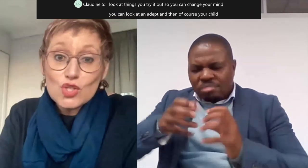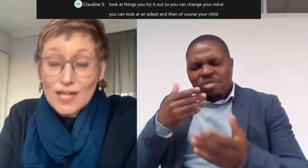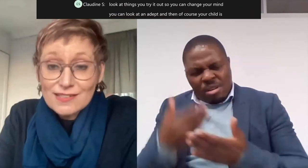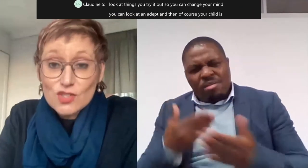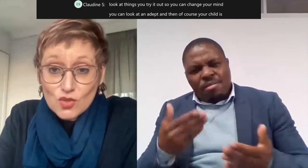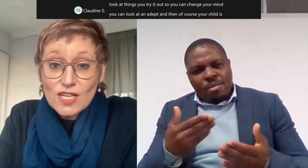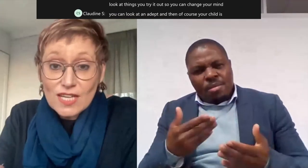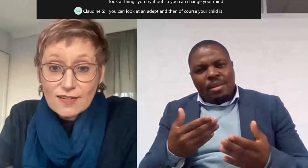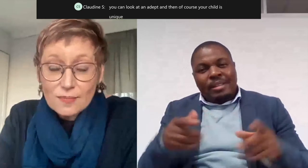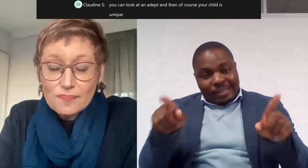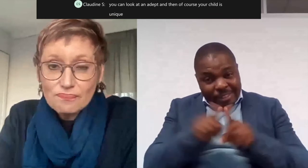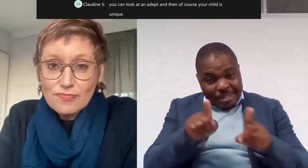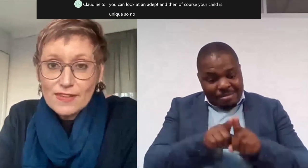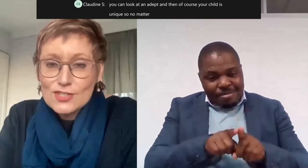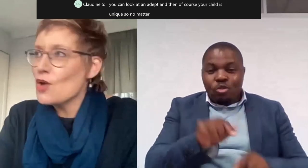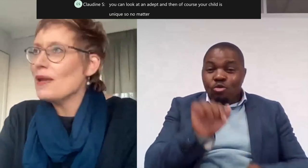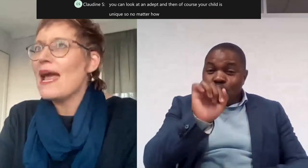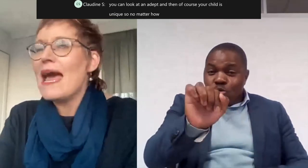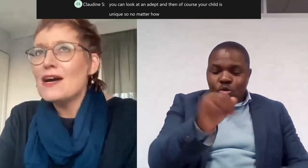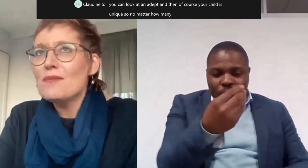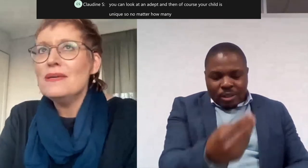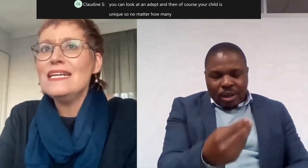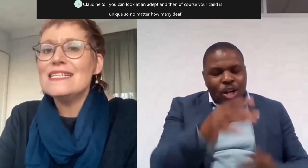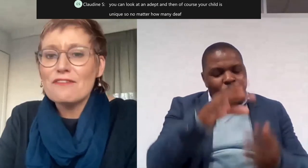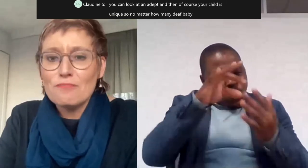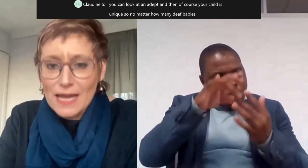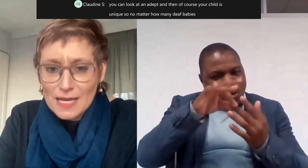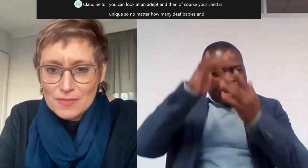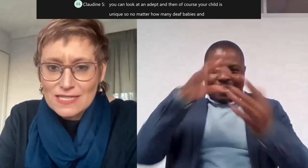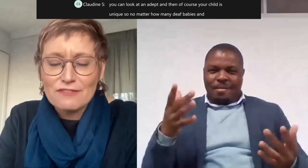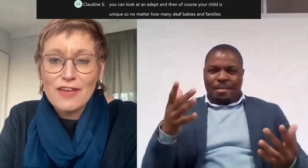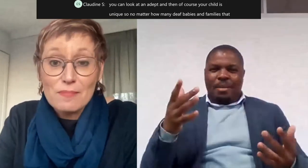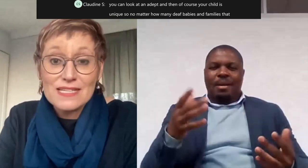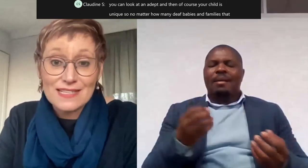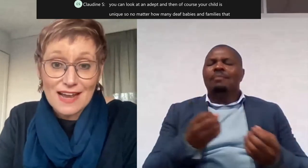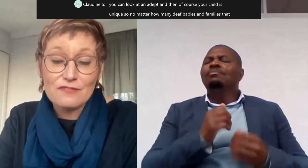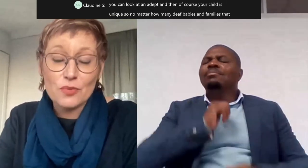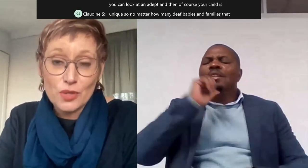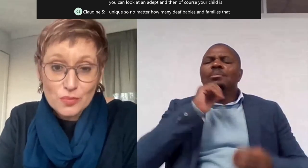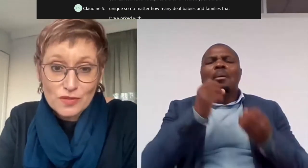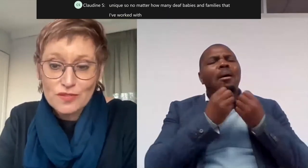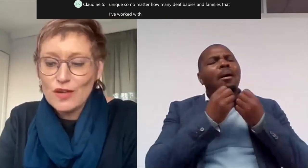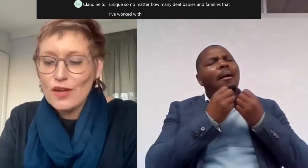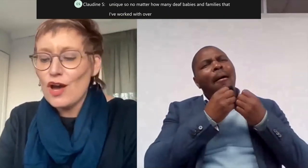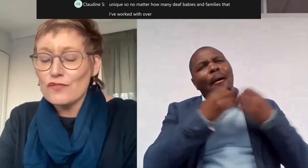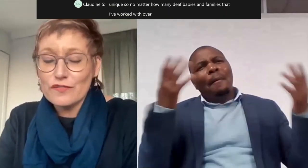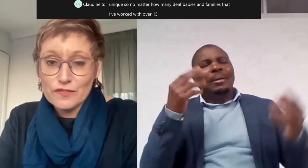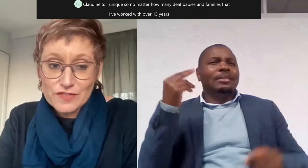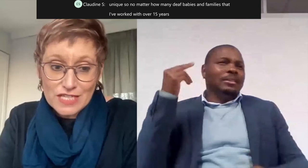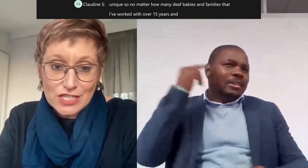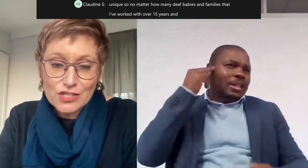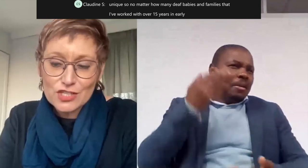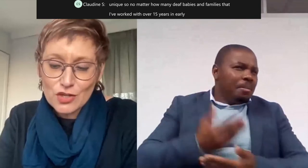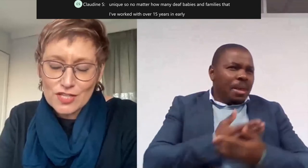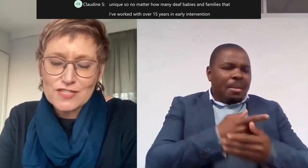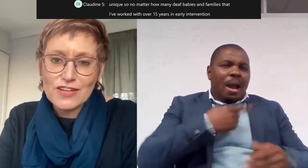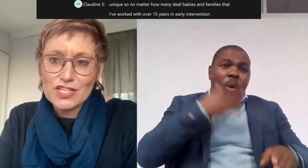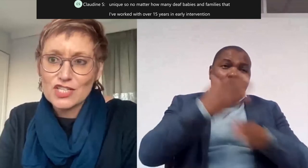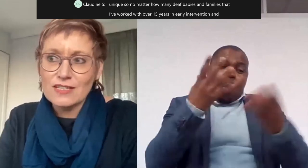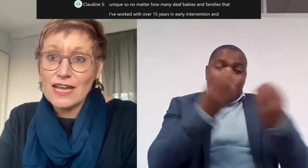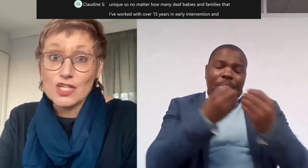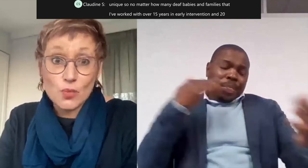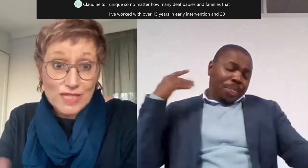course, your child is unique. So no matter how many deaf babies and families that I've worked with, over 15 years in